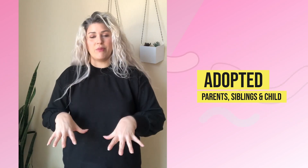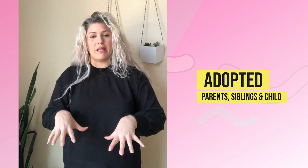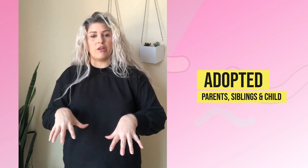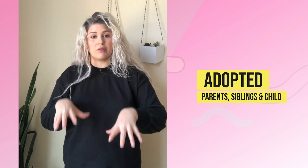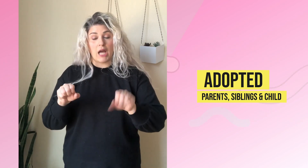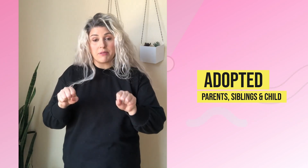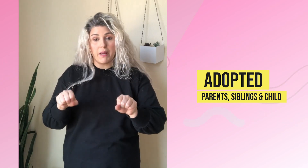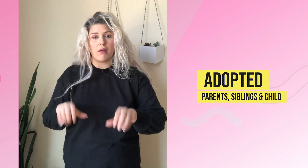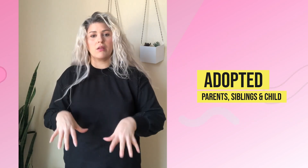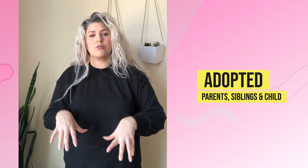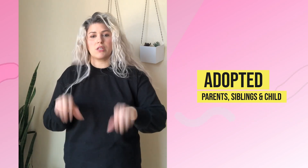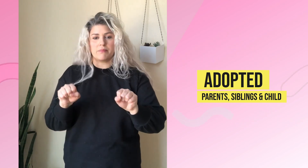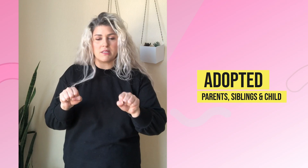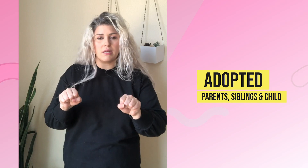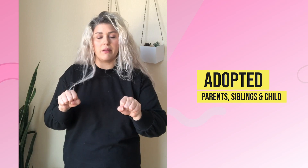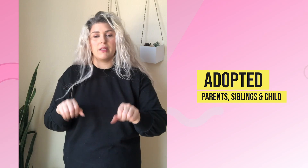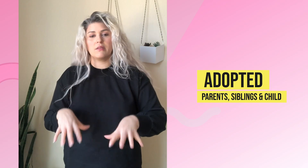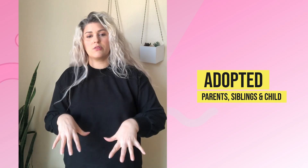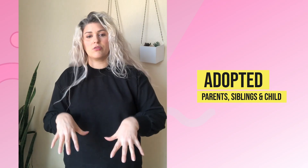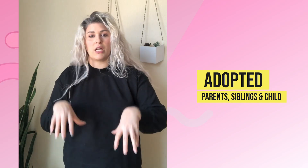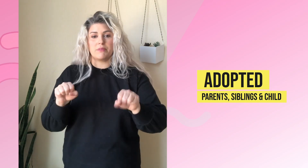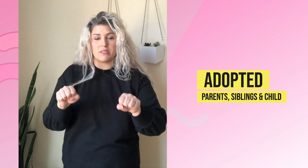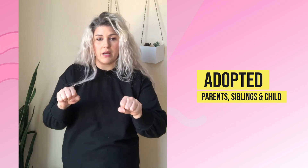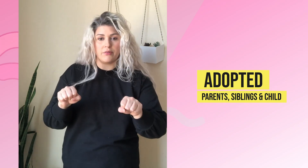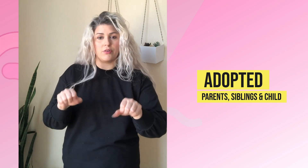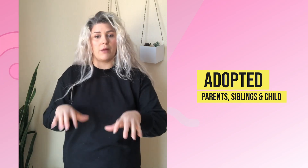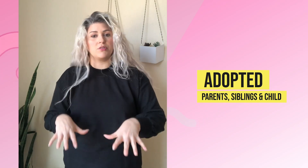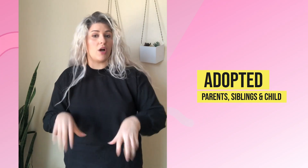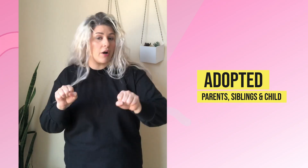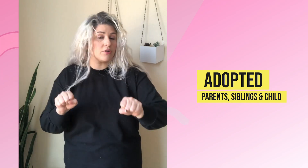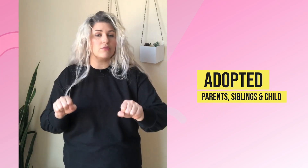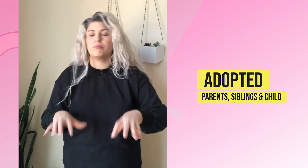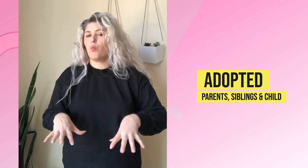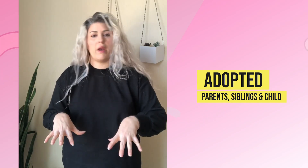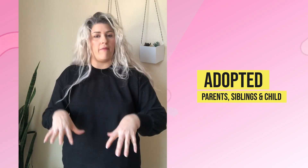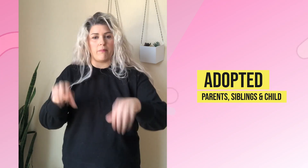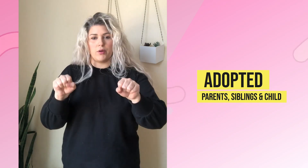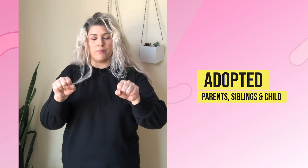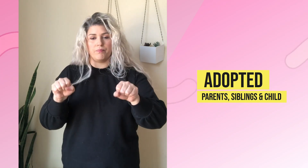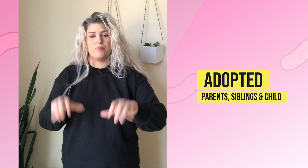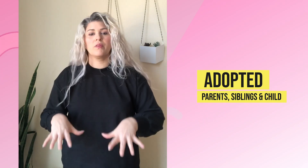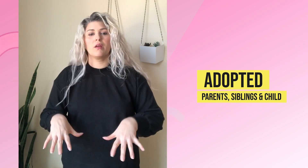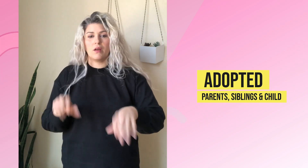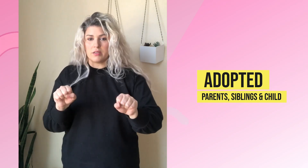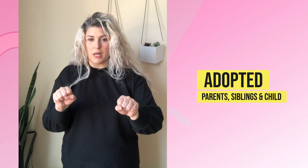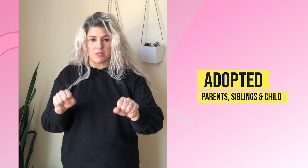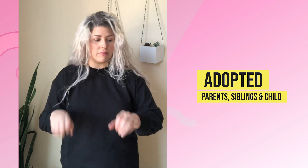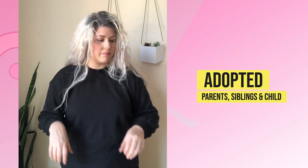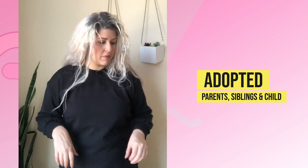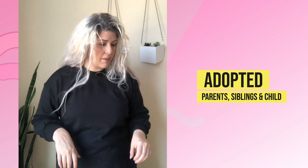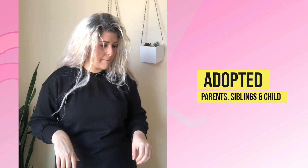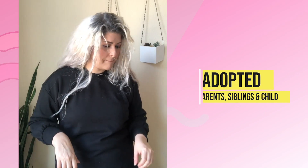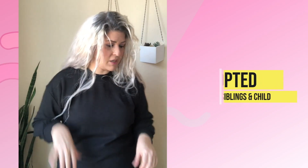Adopted, so you can be like your adopted parents, your adopted siblings, your adopted son or your adopted daughter, whatever, boom,